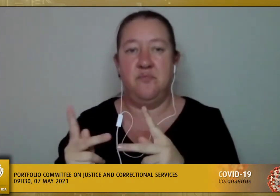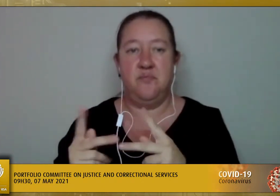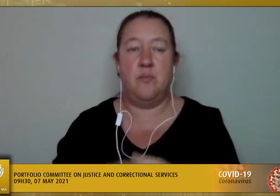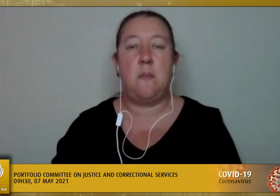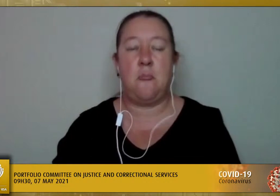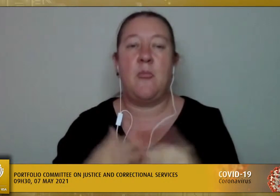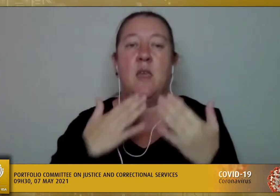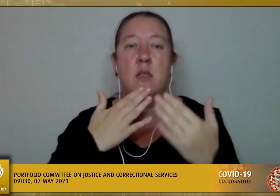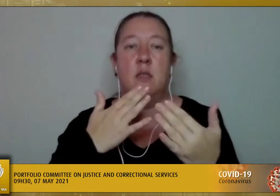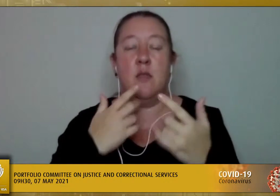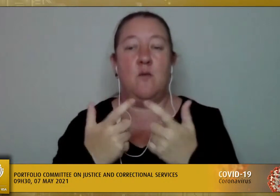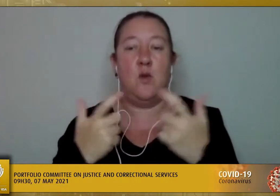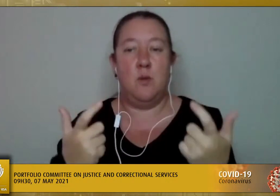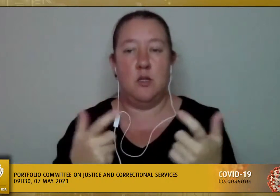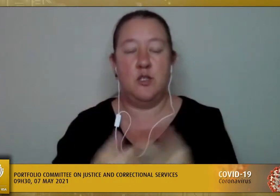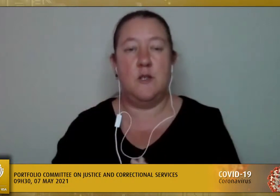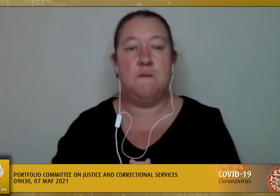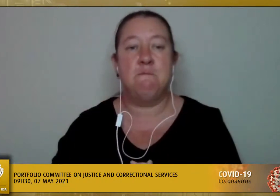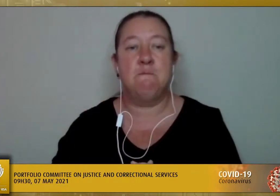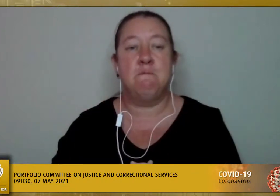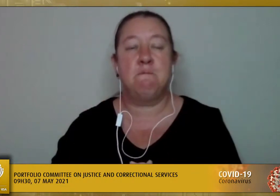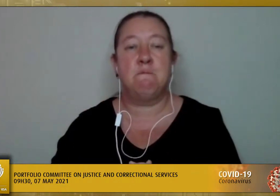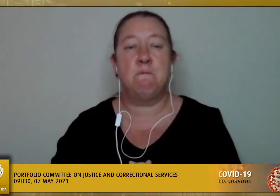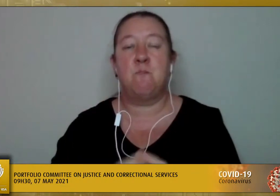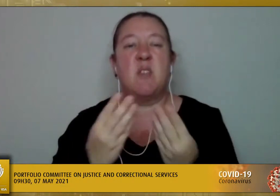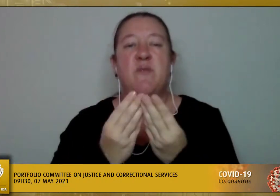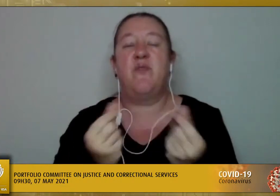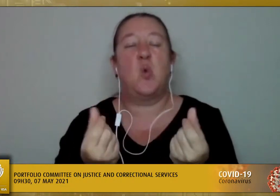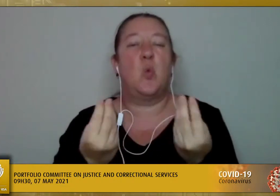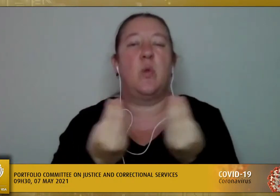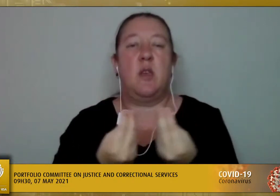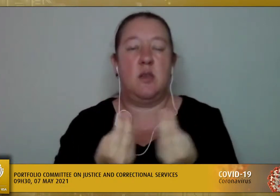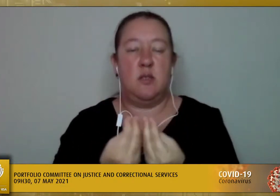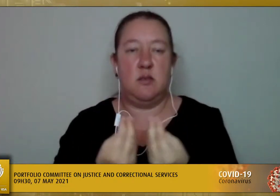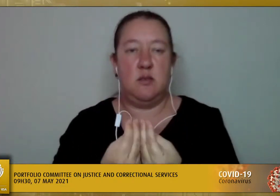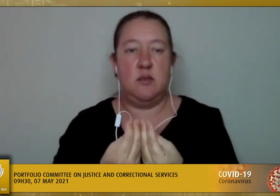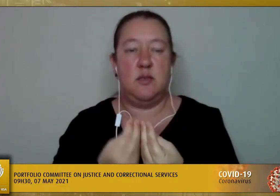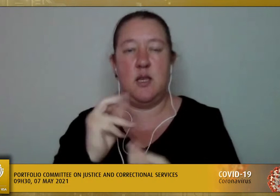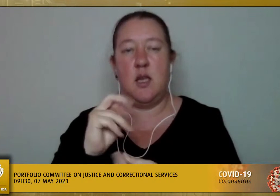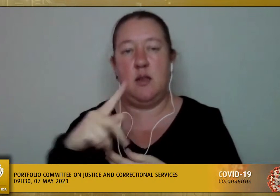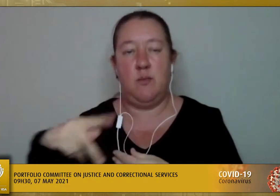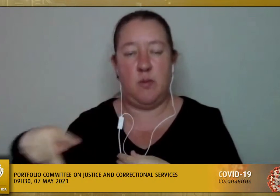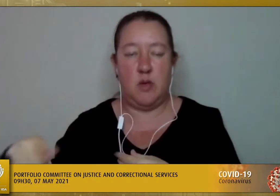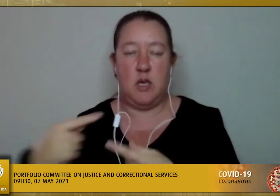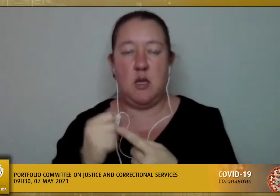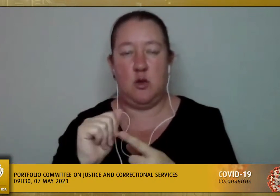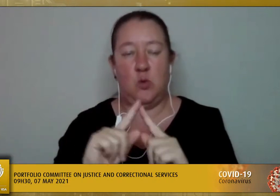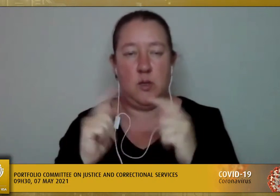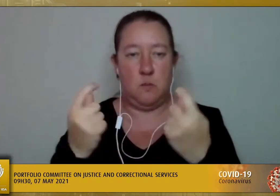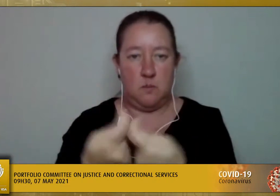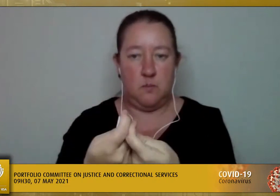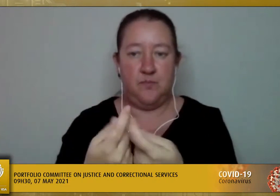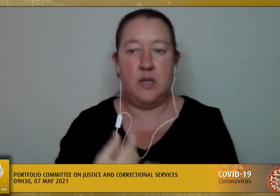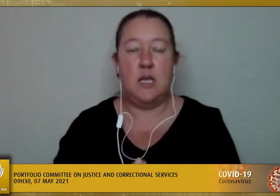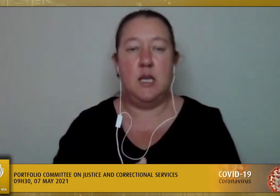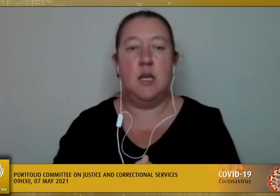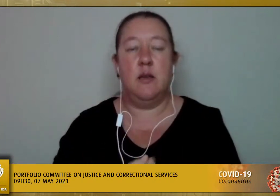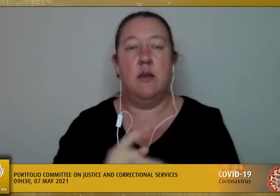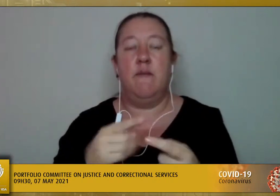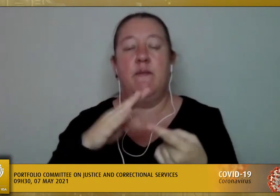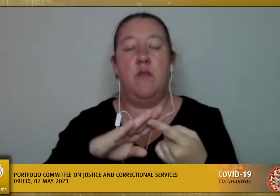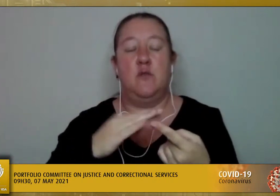I thank you very much um just few things mtpk and your team and